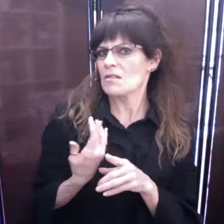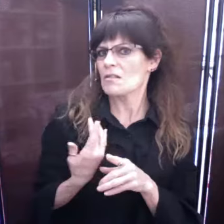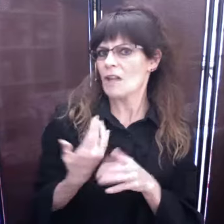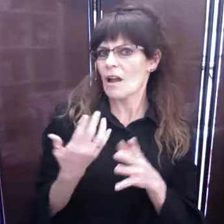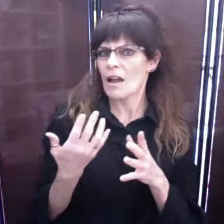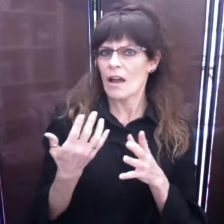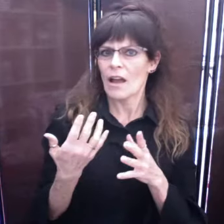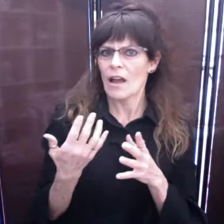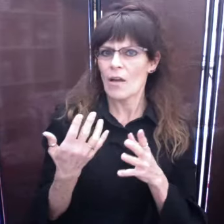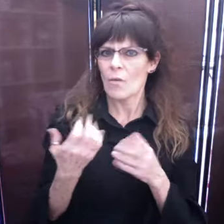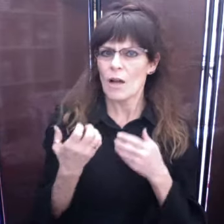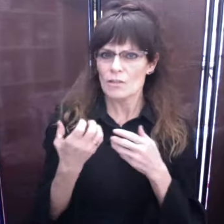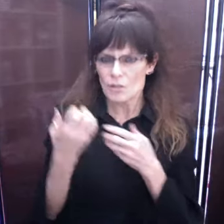collective consciousness too.